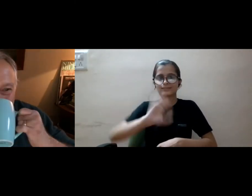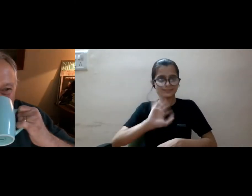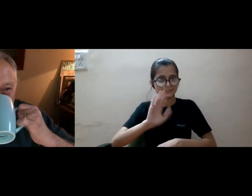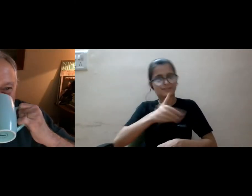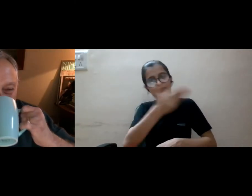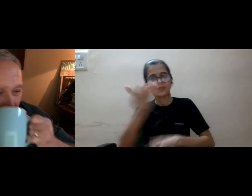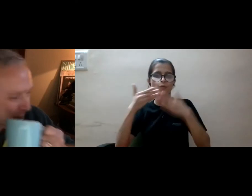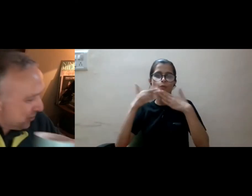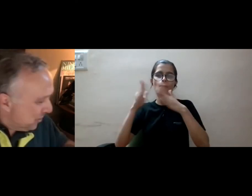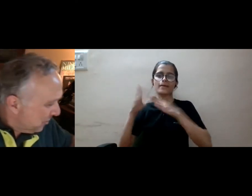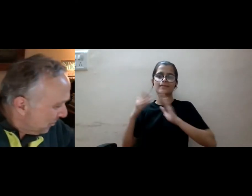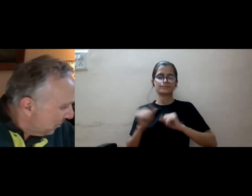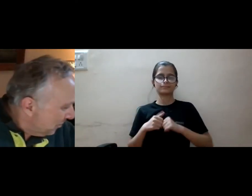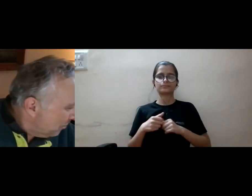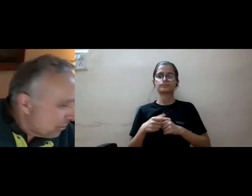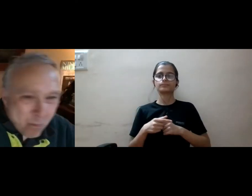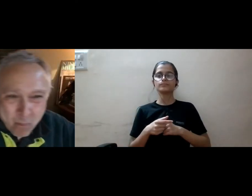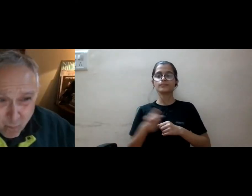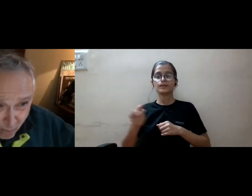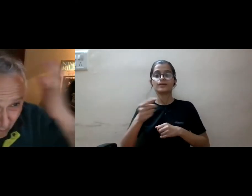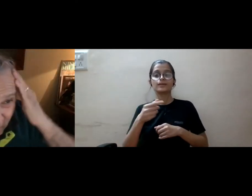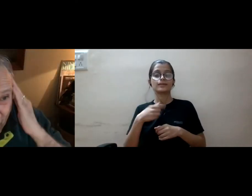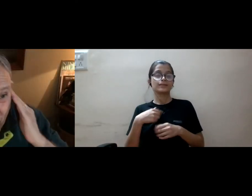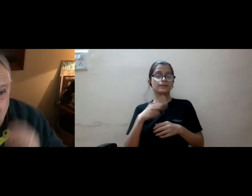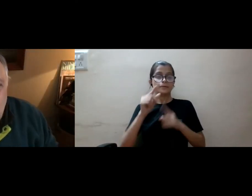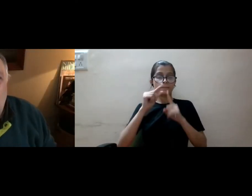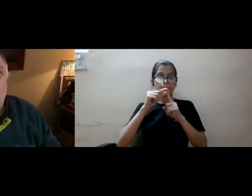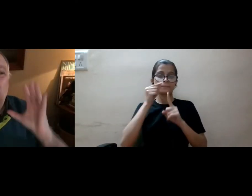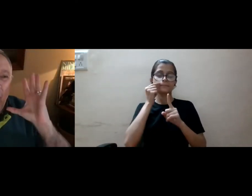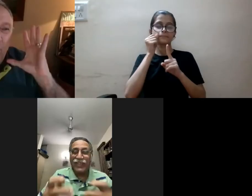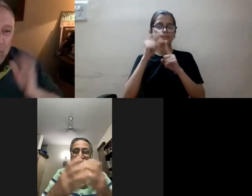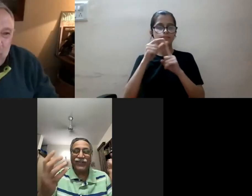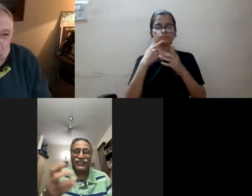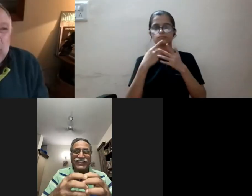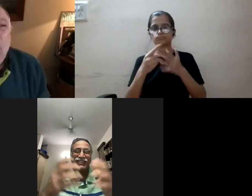Thank you. Thank you. It was a wonderfully layered talk.